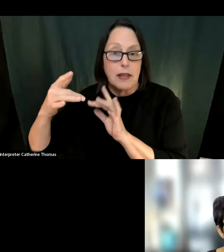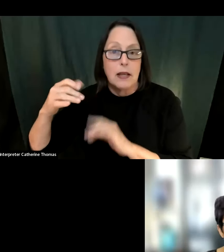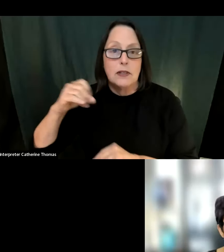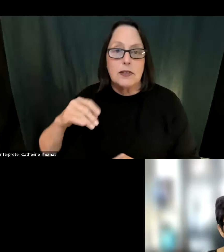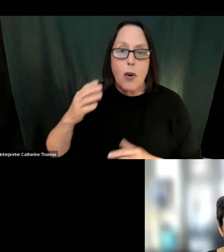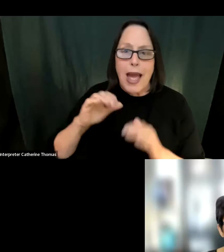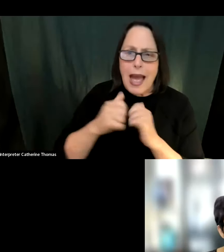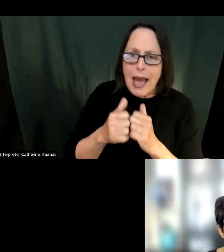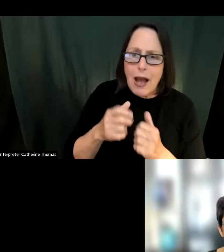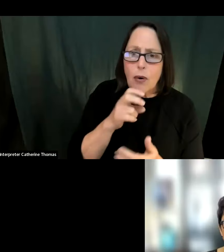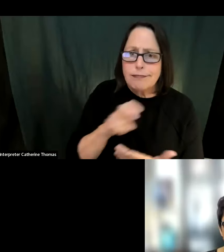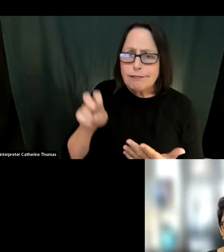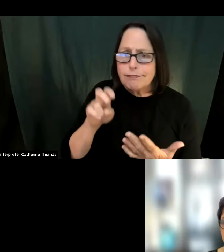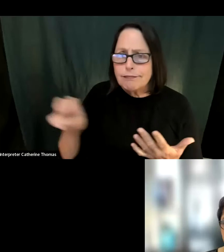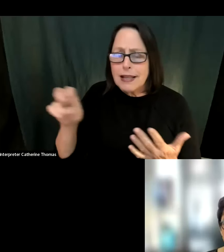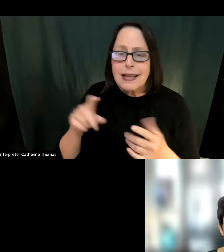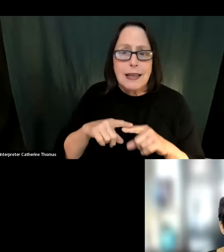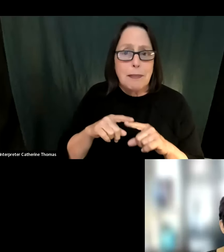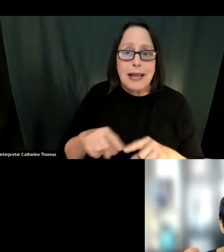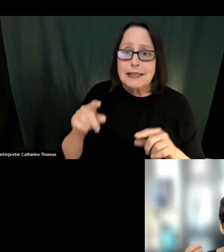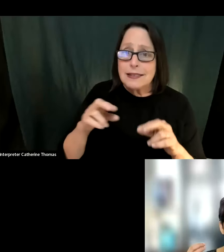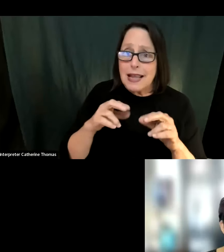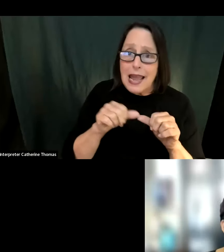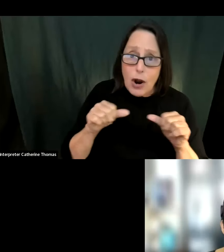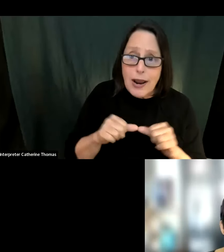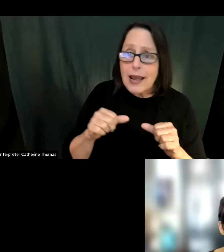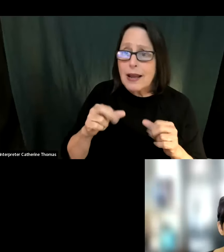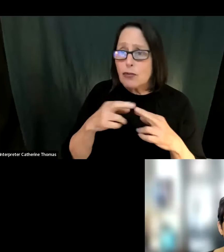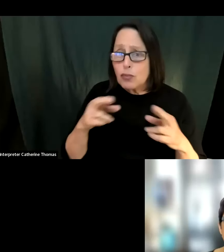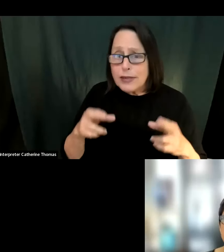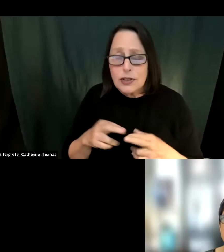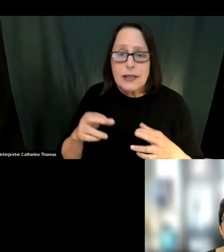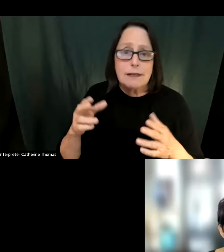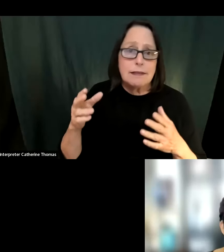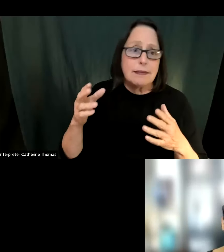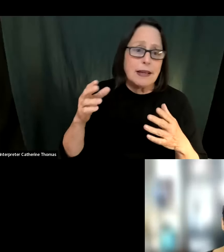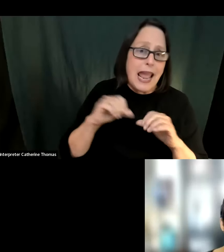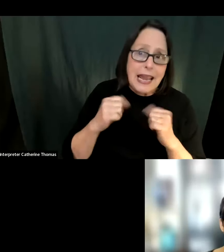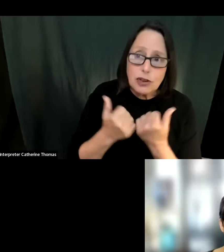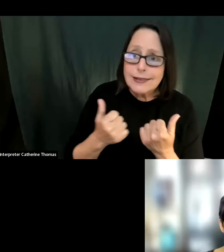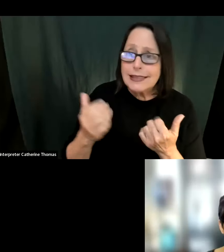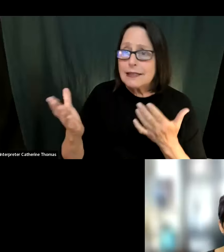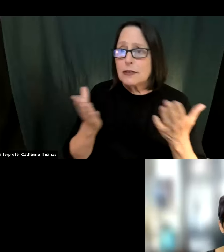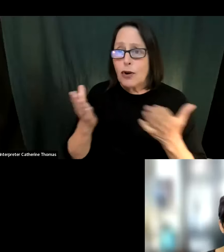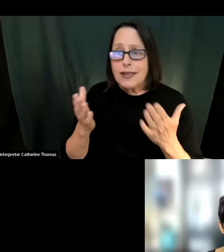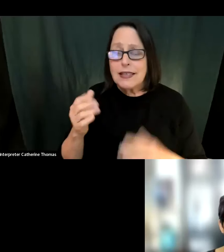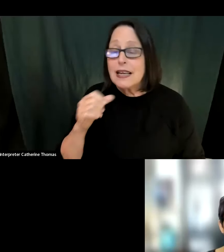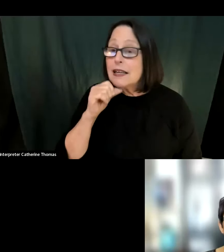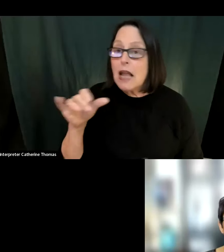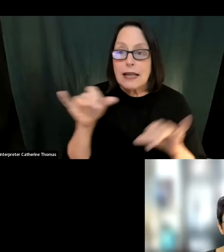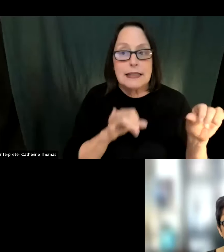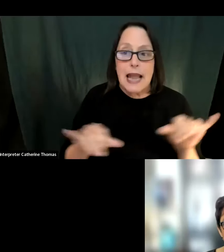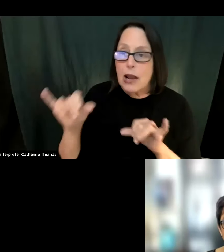varies depending on area, region, agency, service. It's not standardized. And I think that's what I was